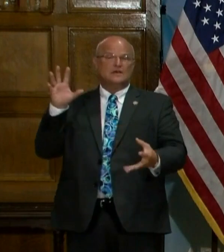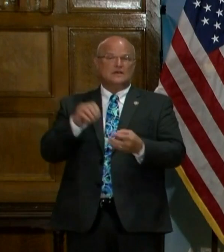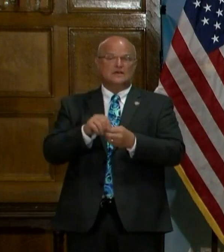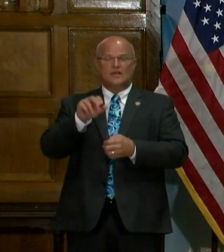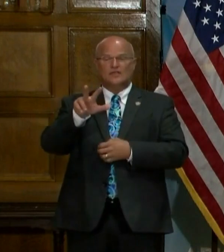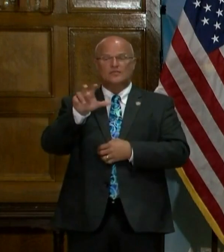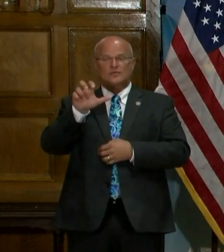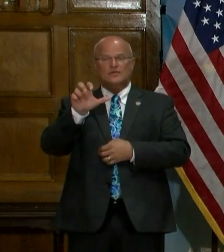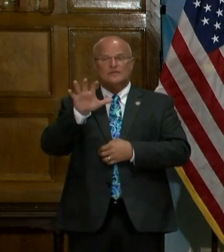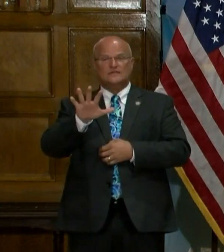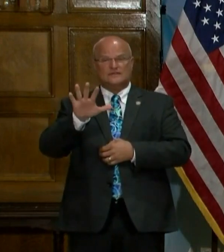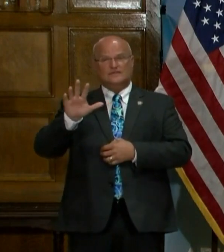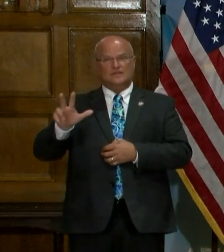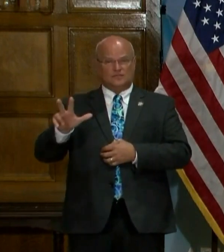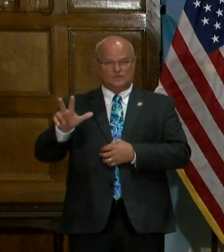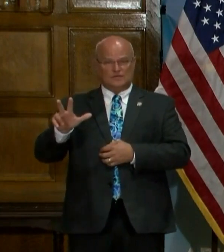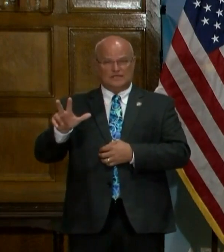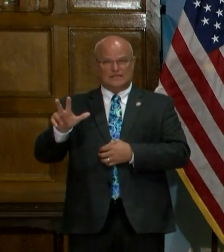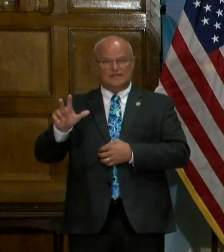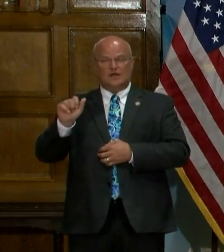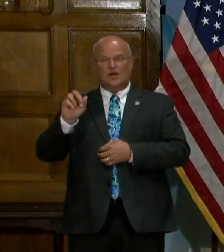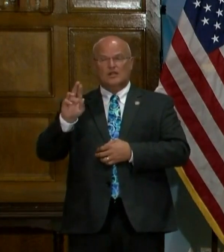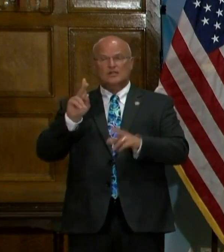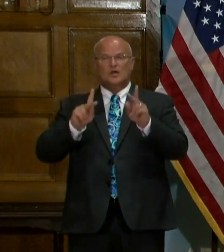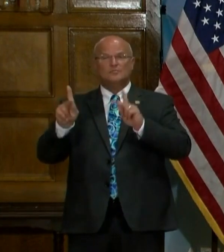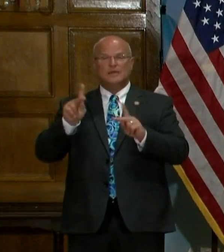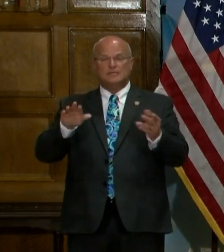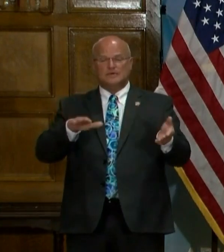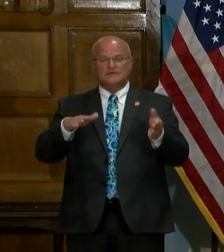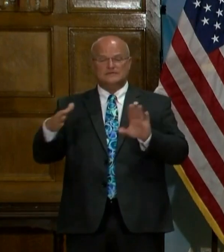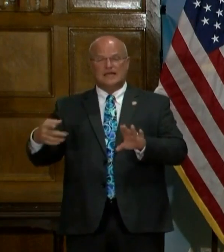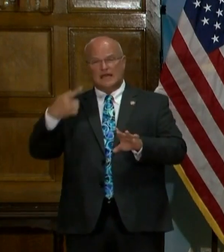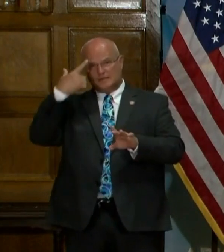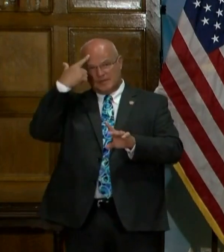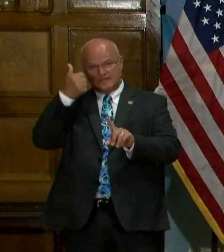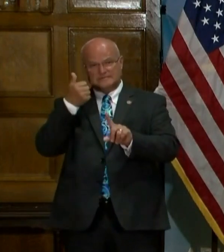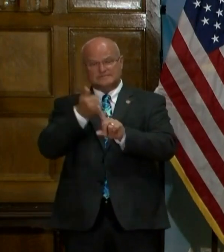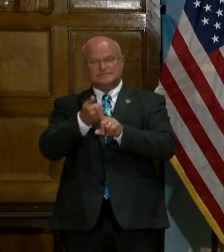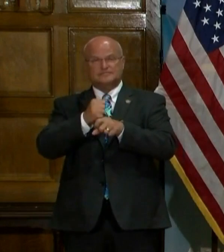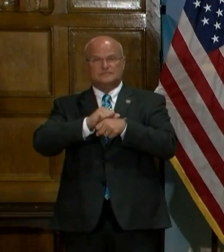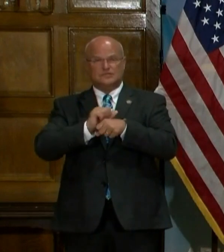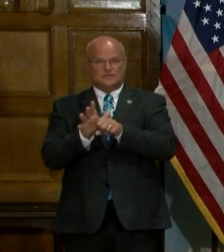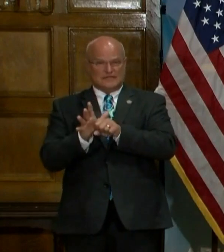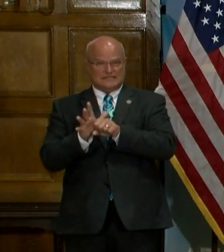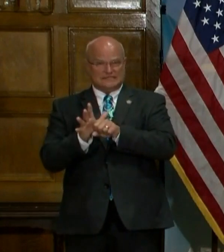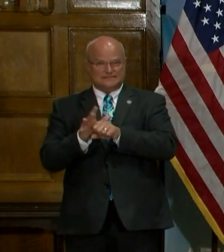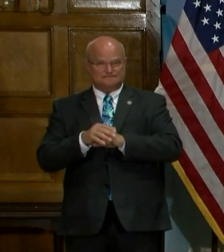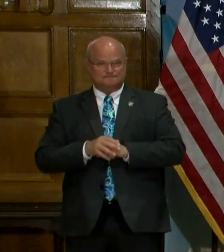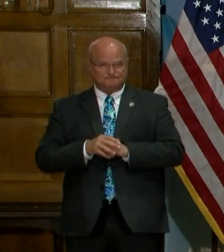us to 353 Arkansans that have died as a result of COVID-19.